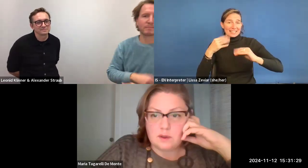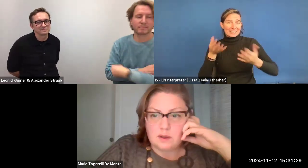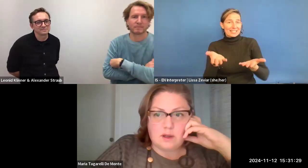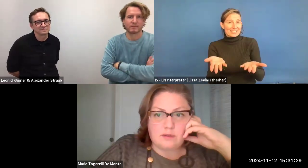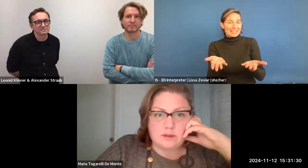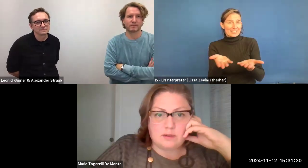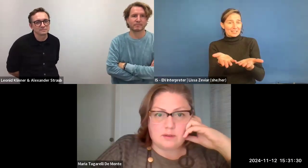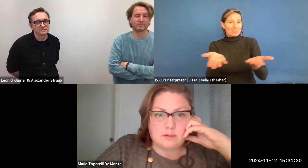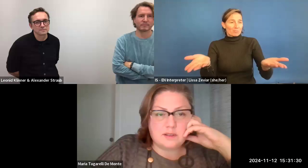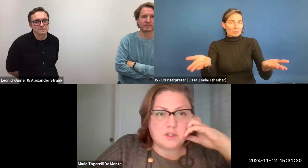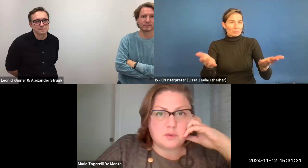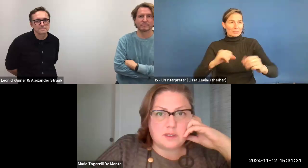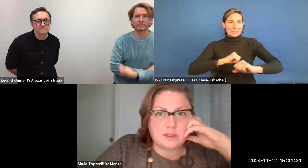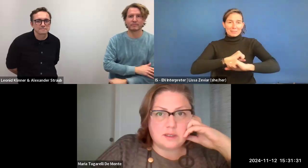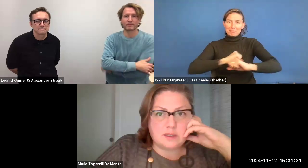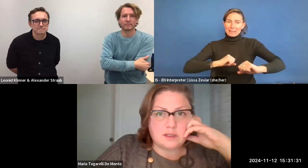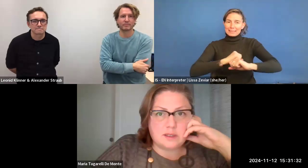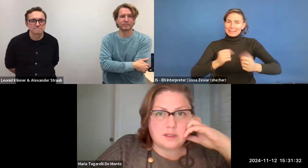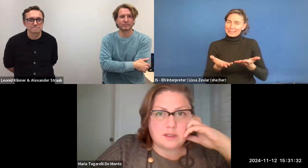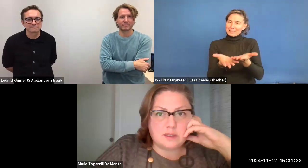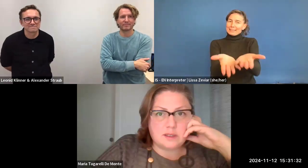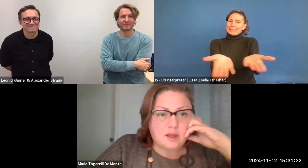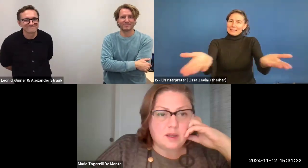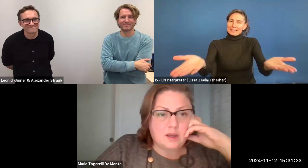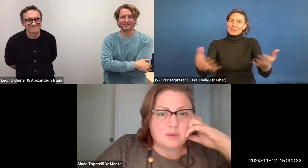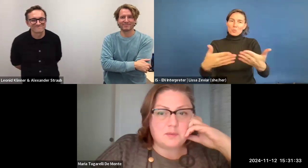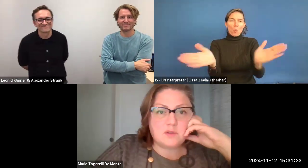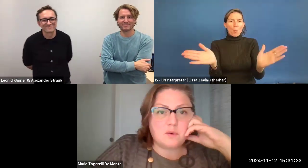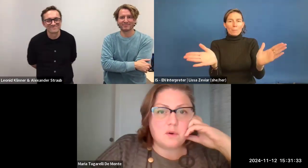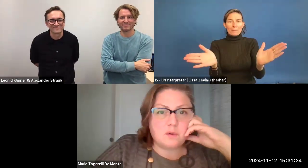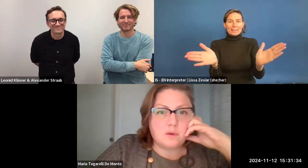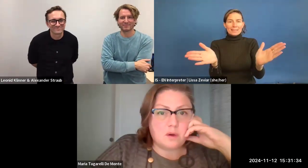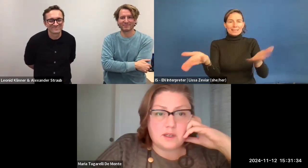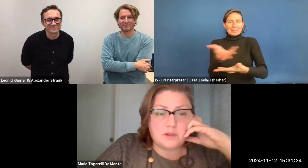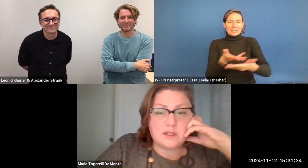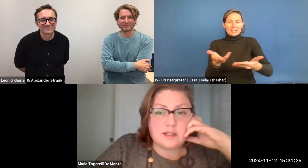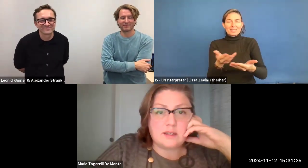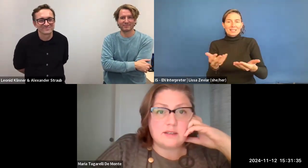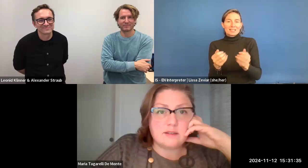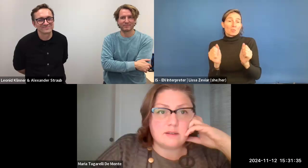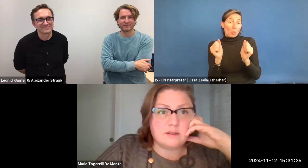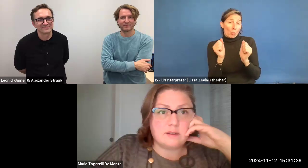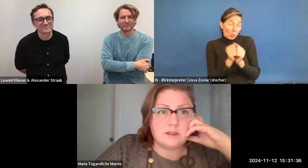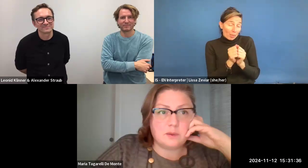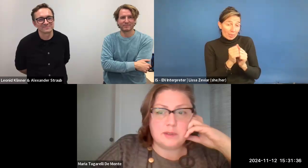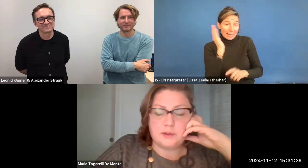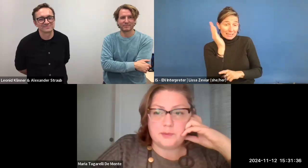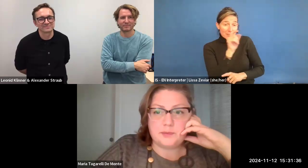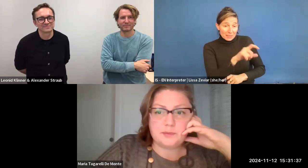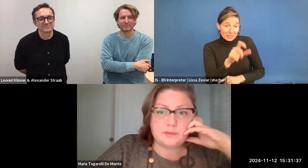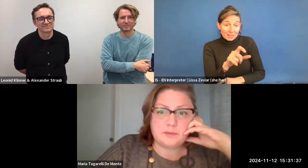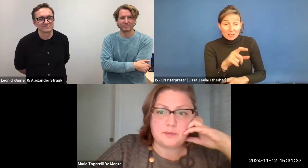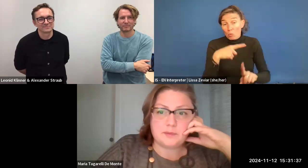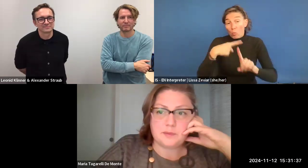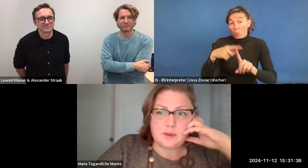to have an open discussion with the speakers or also with the other attendees in the